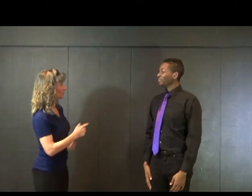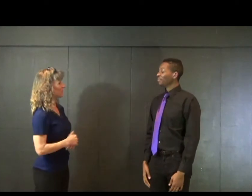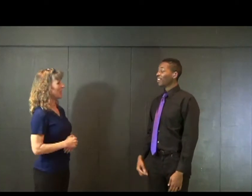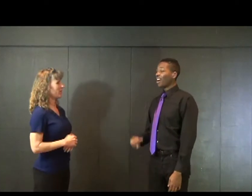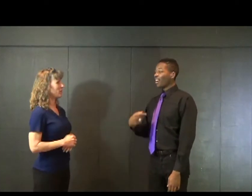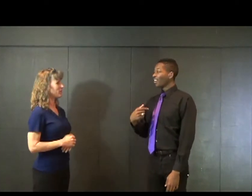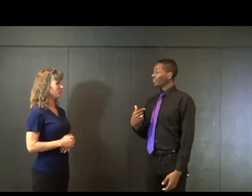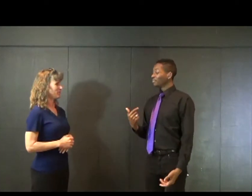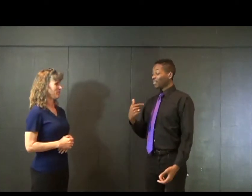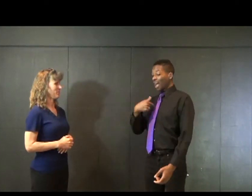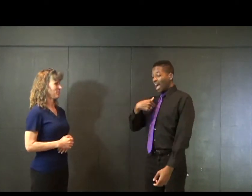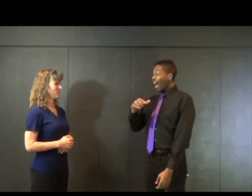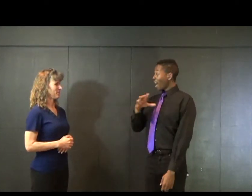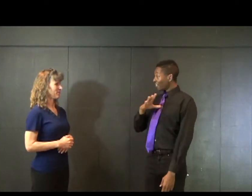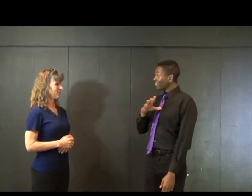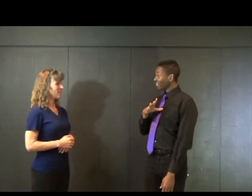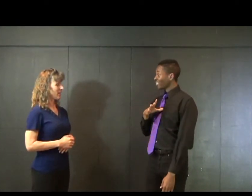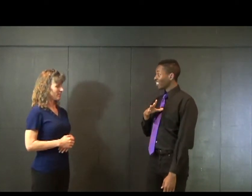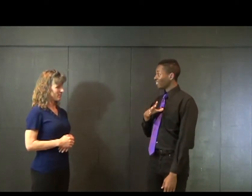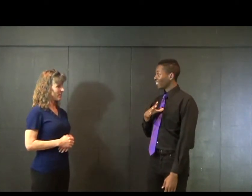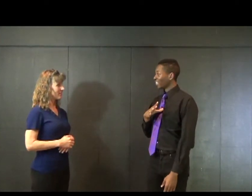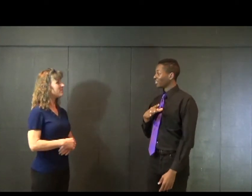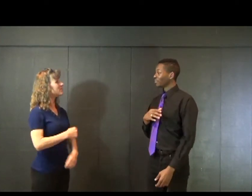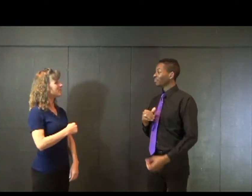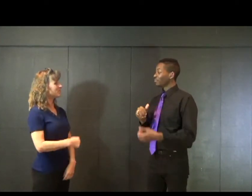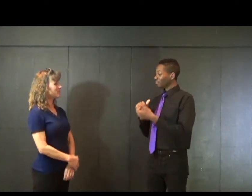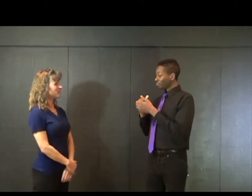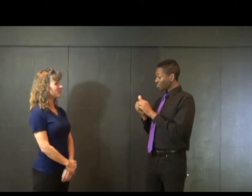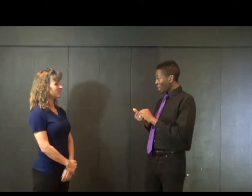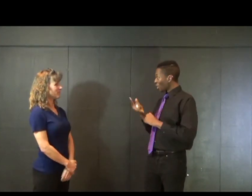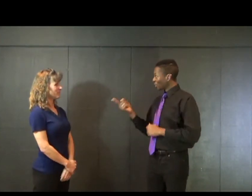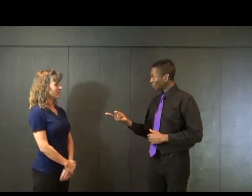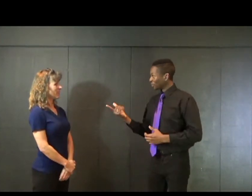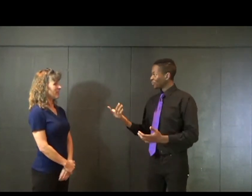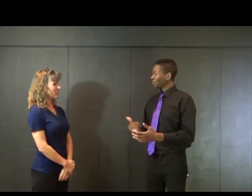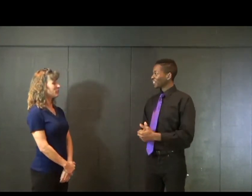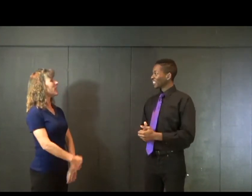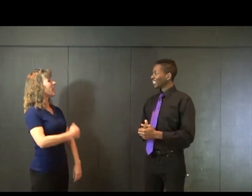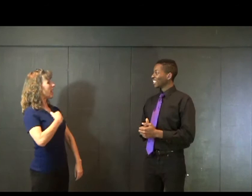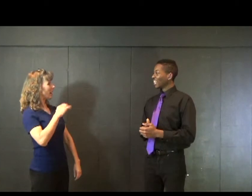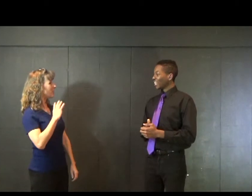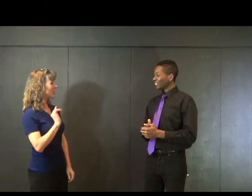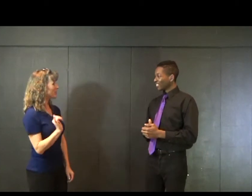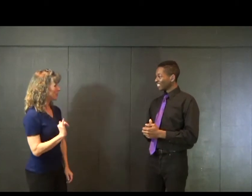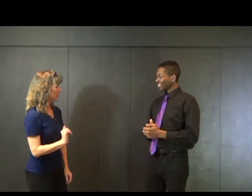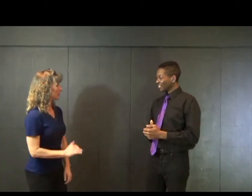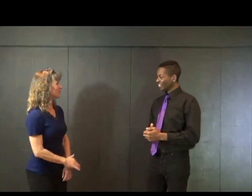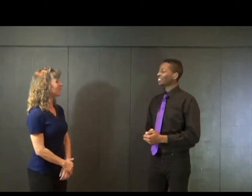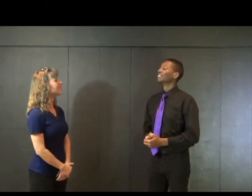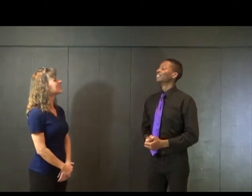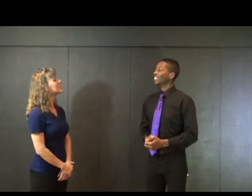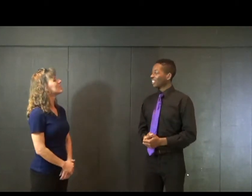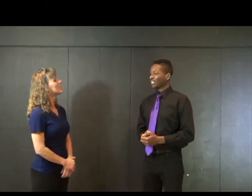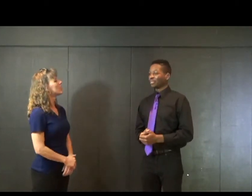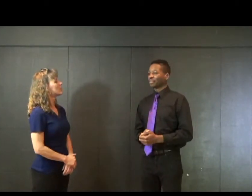How are you? I'm fine. How are you? I'm fine too.